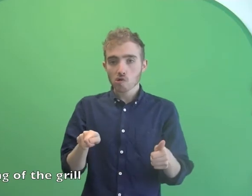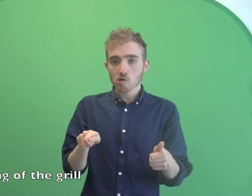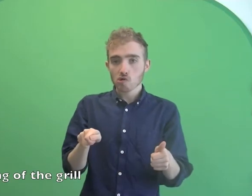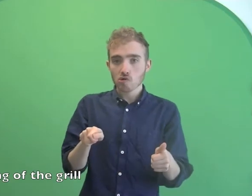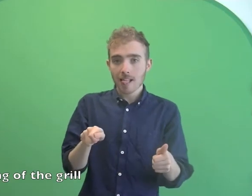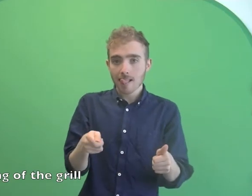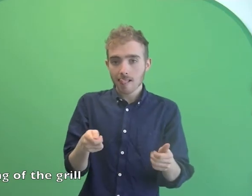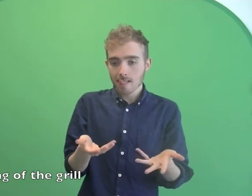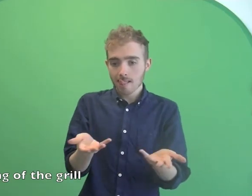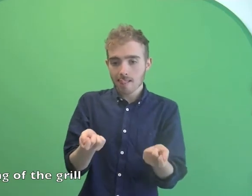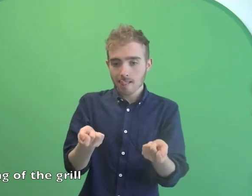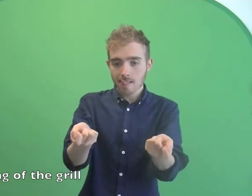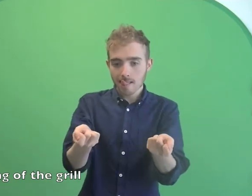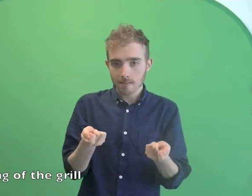The ticking of the grill